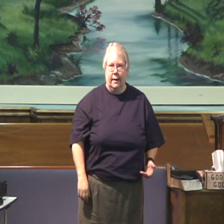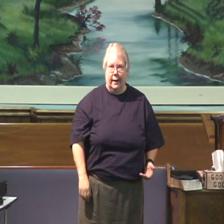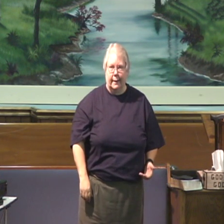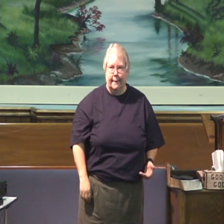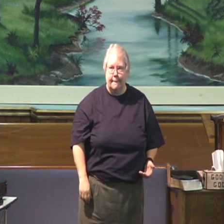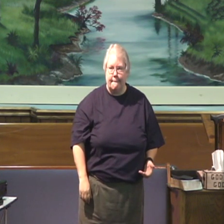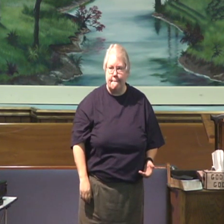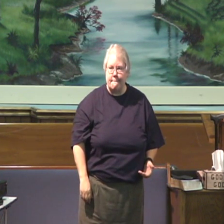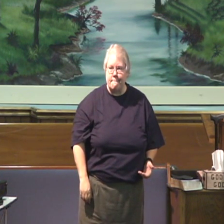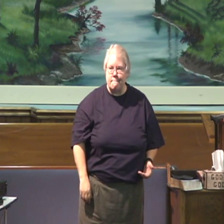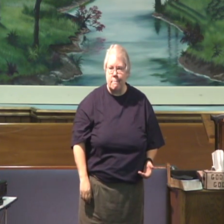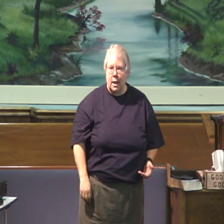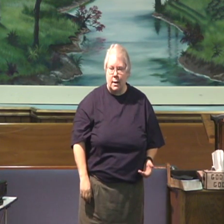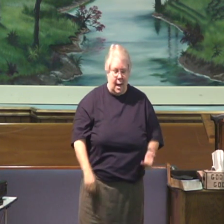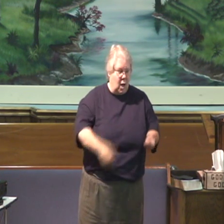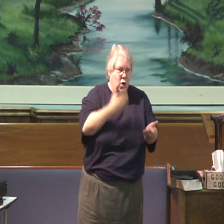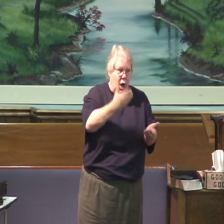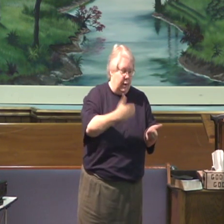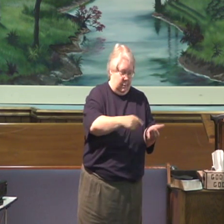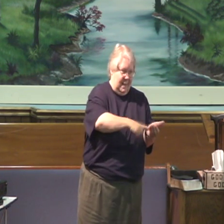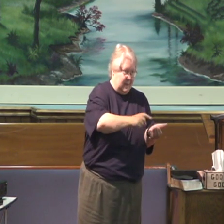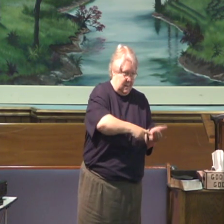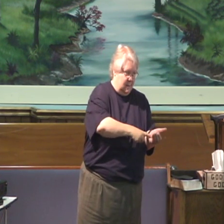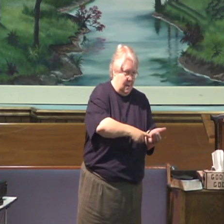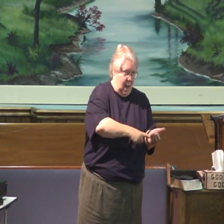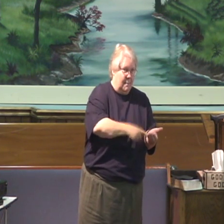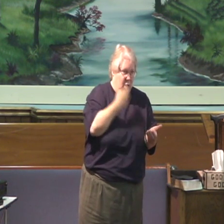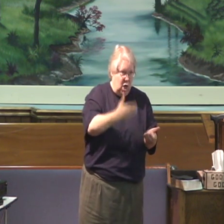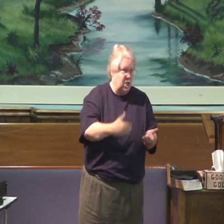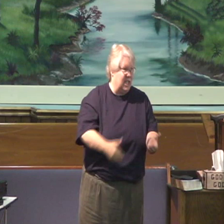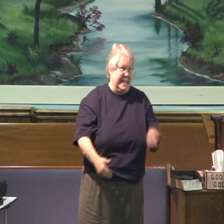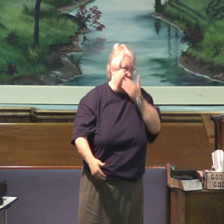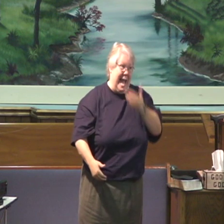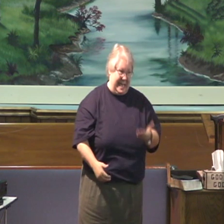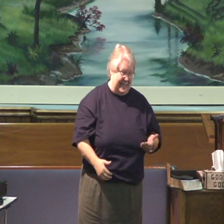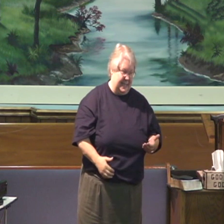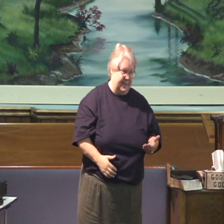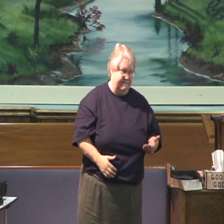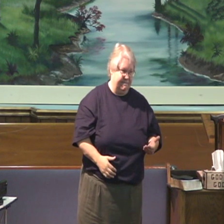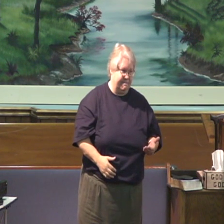Good. Not good, but I mean good, she didn't take it.